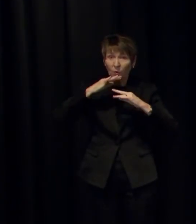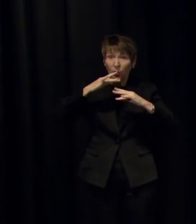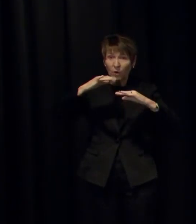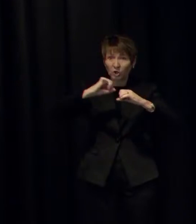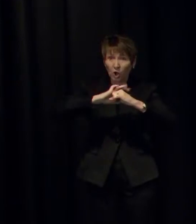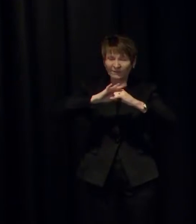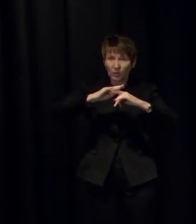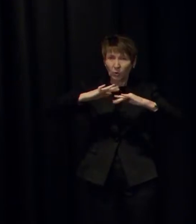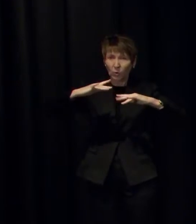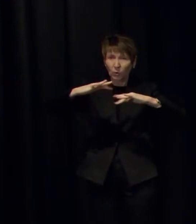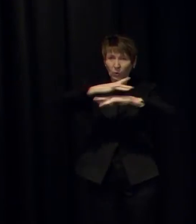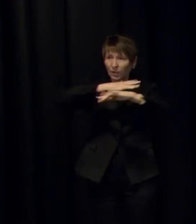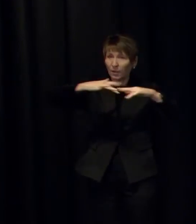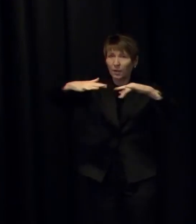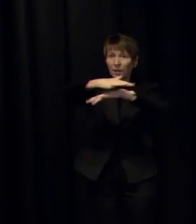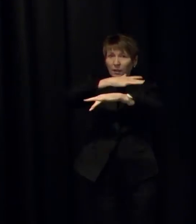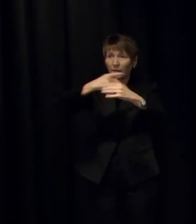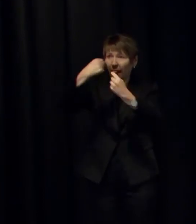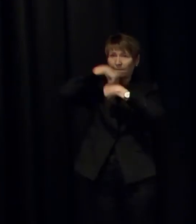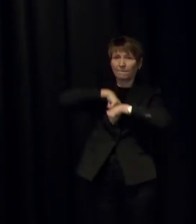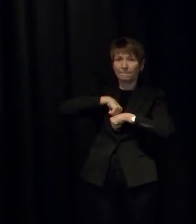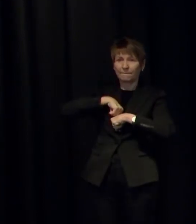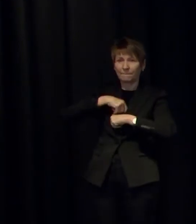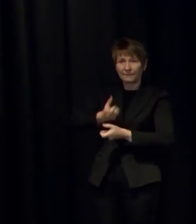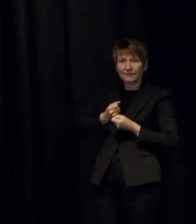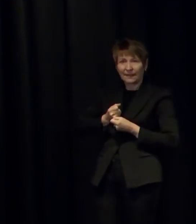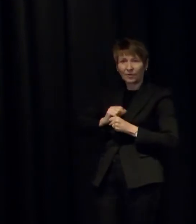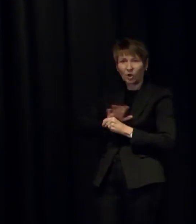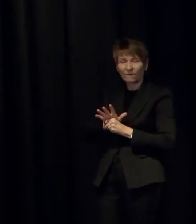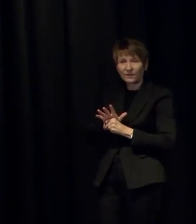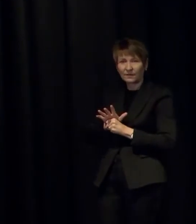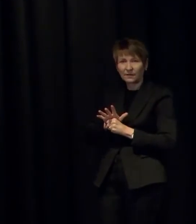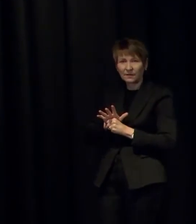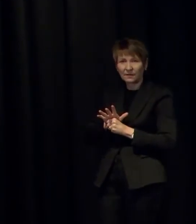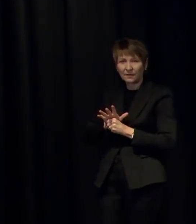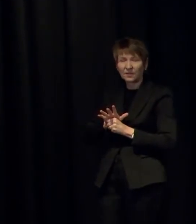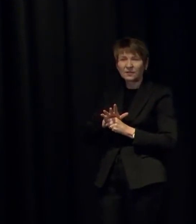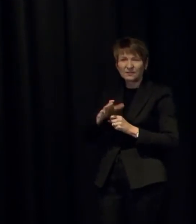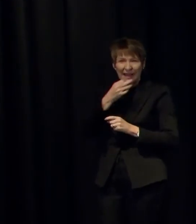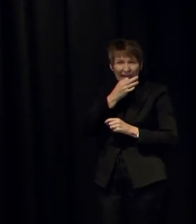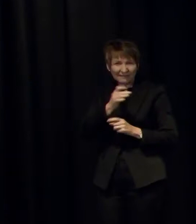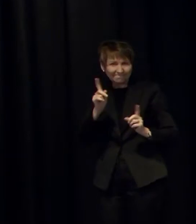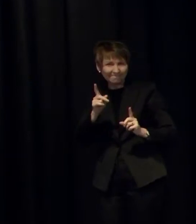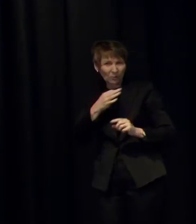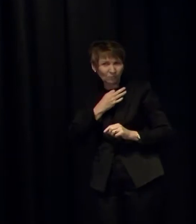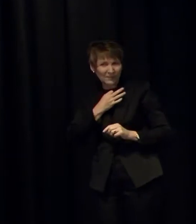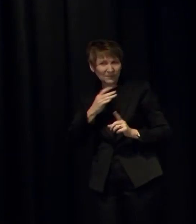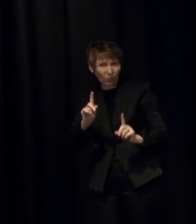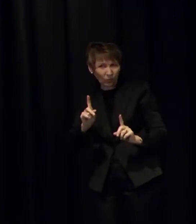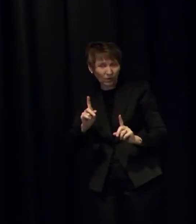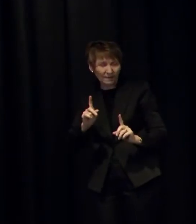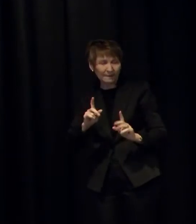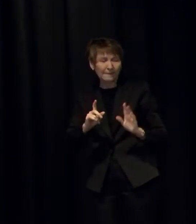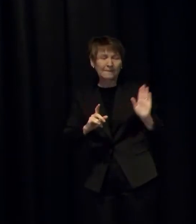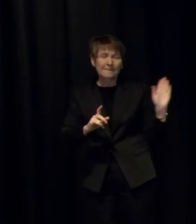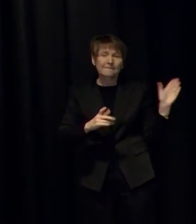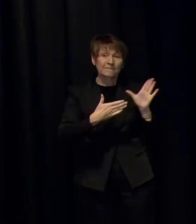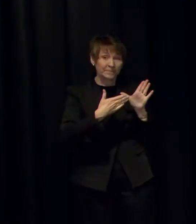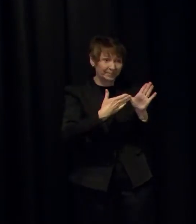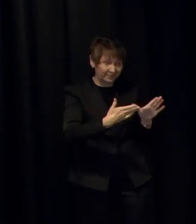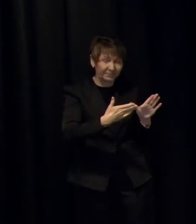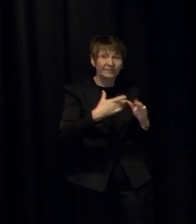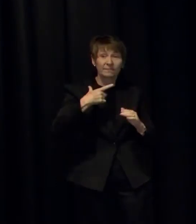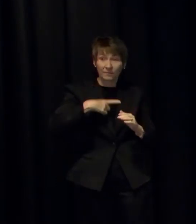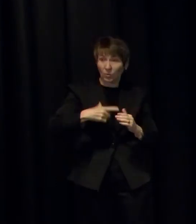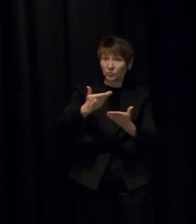up, and if we can go further, we will. And that's what today is. Because people have got vaccinated in record numbers